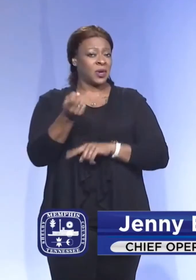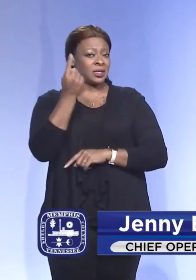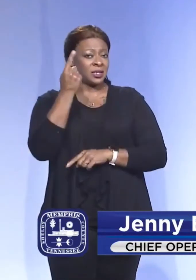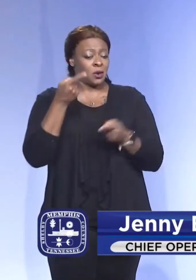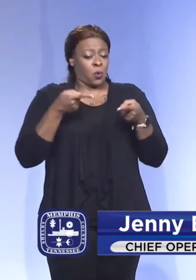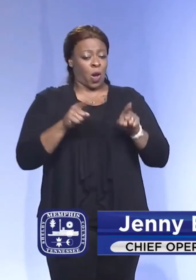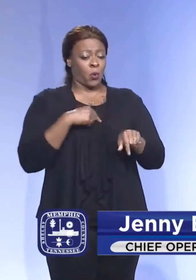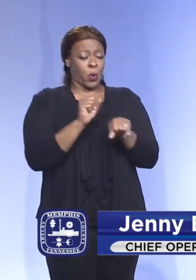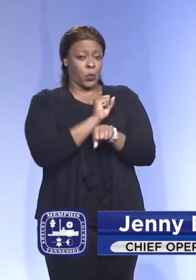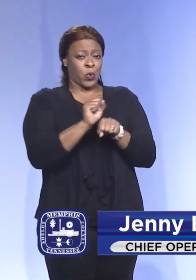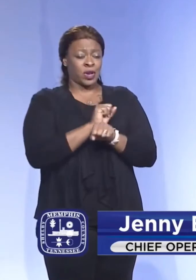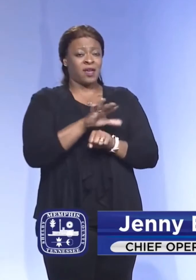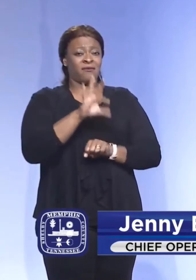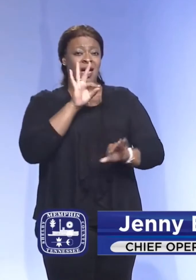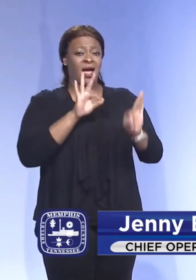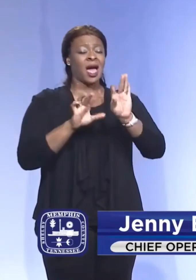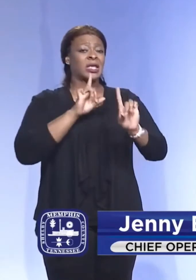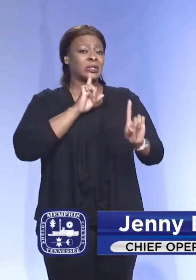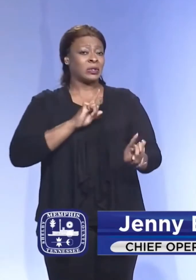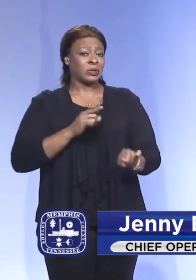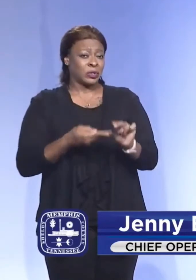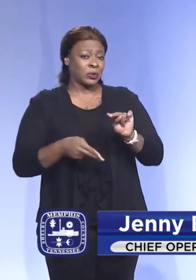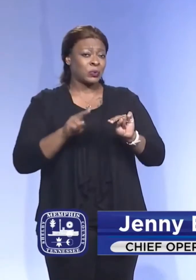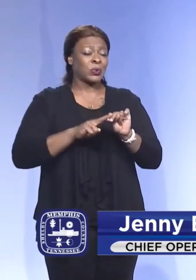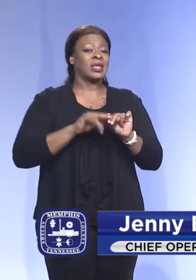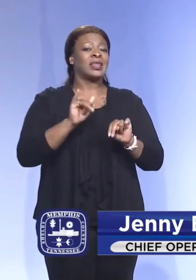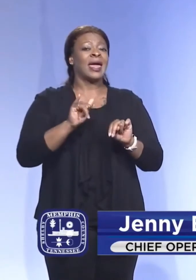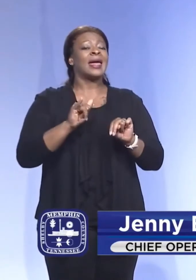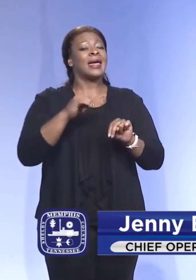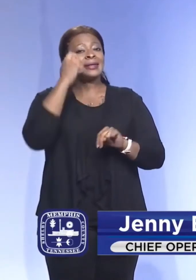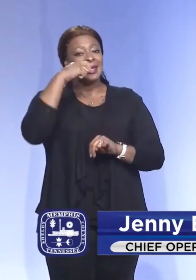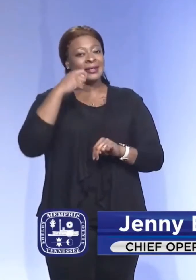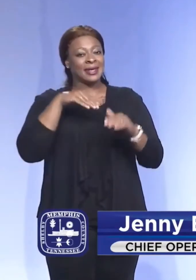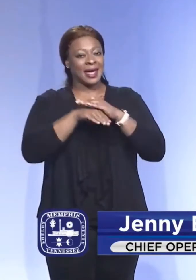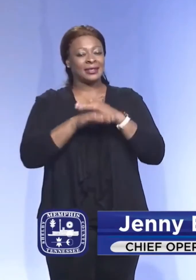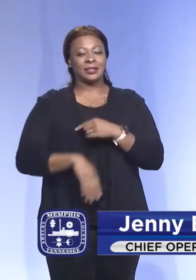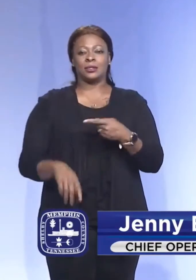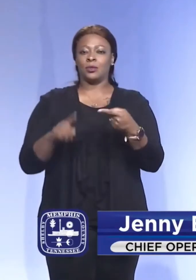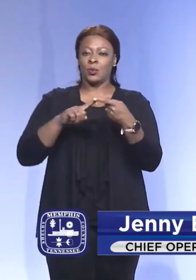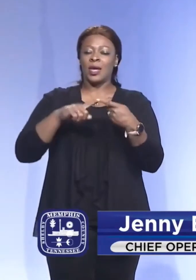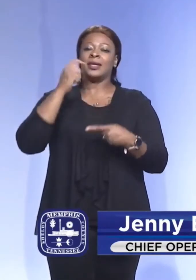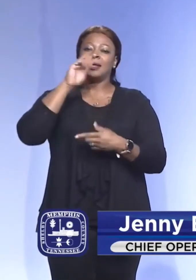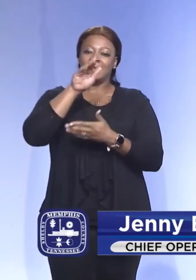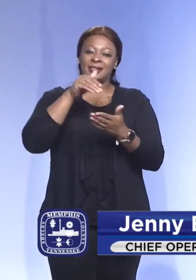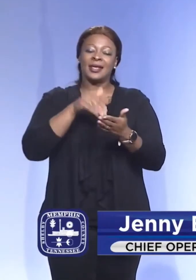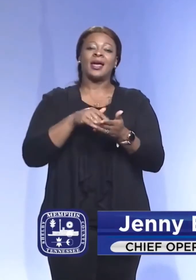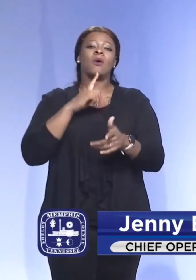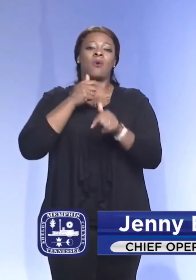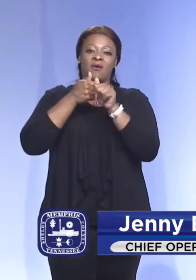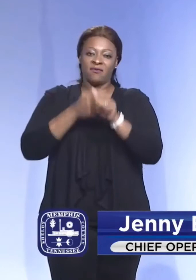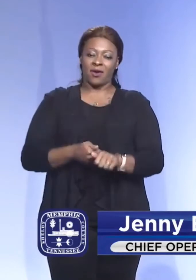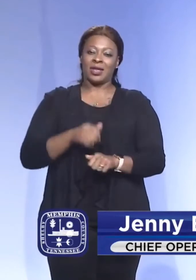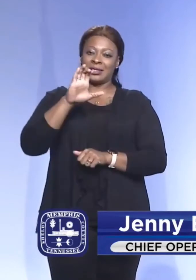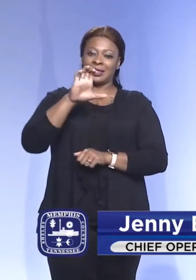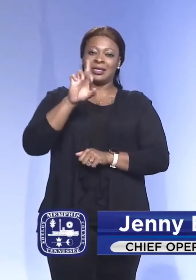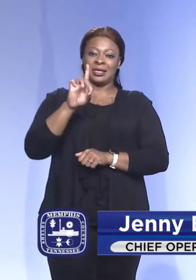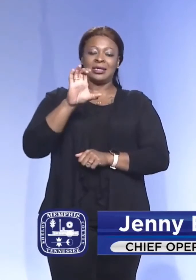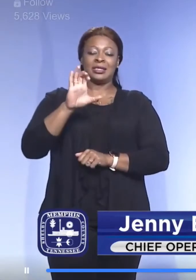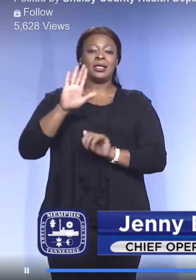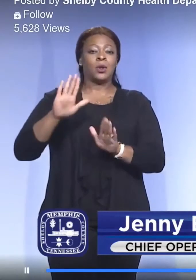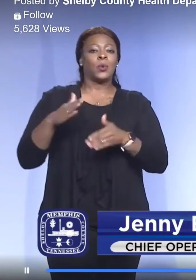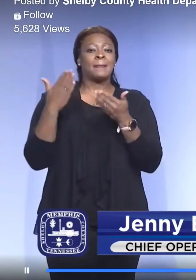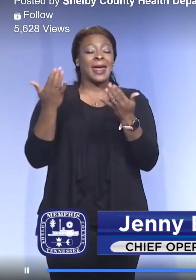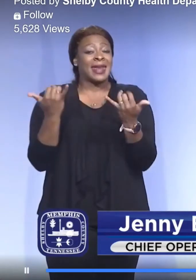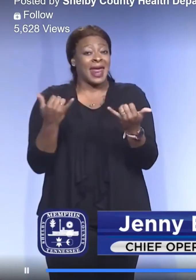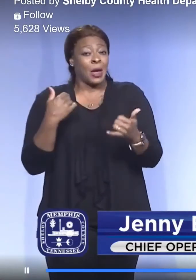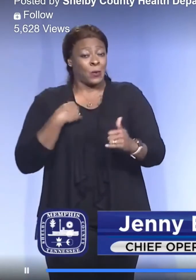we work towards solutions to increase testing access. The first one is that our testing sites are following CDC recommendations. Now that